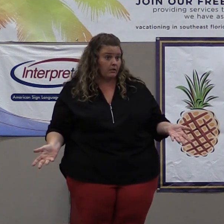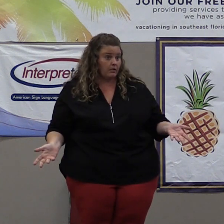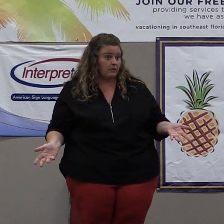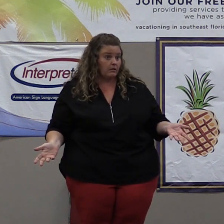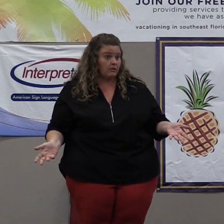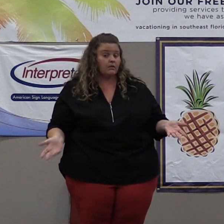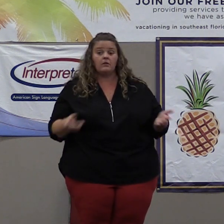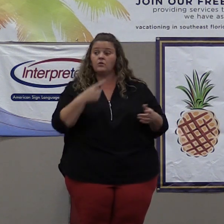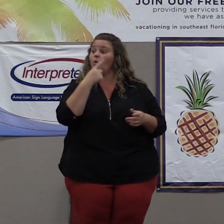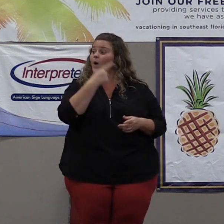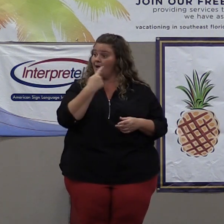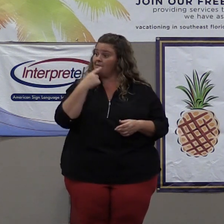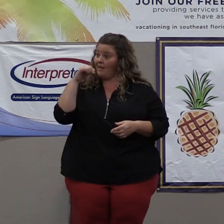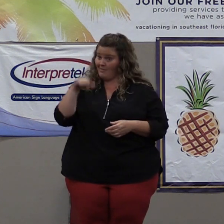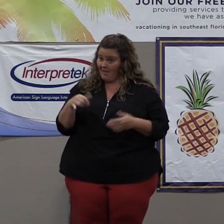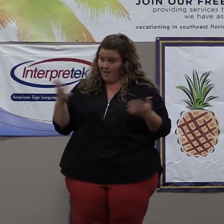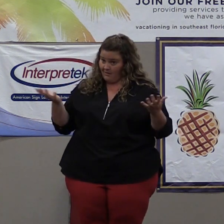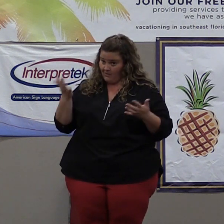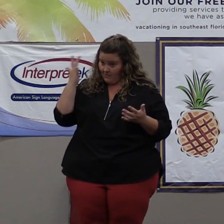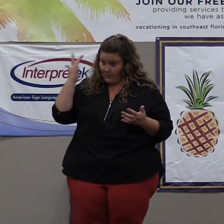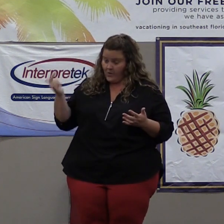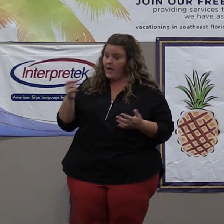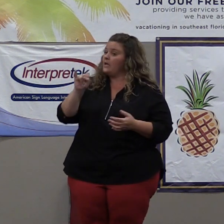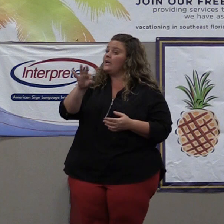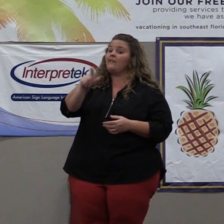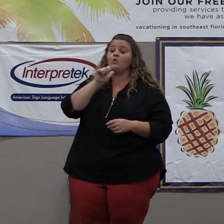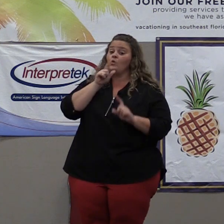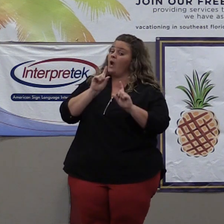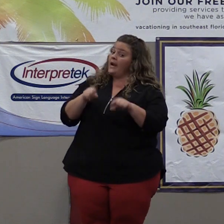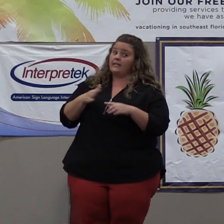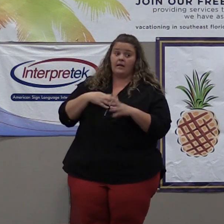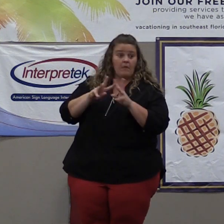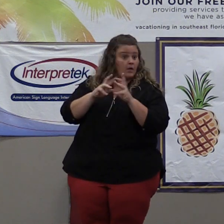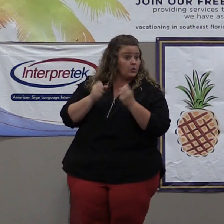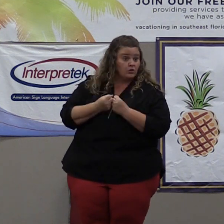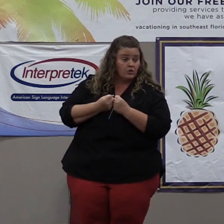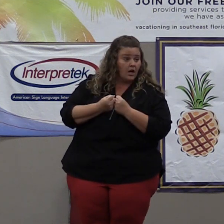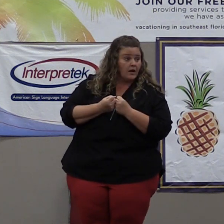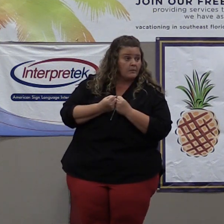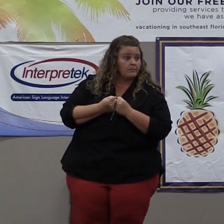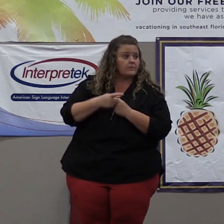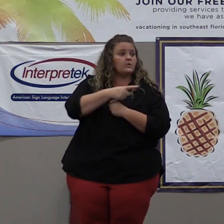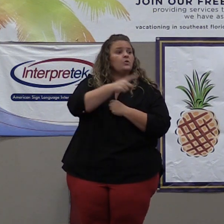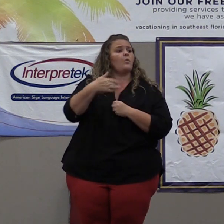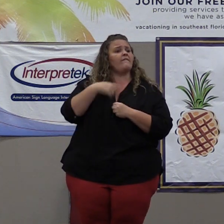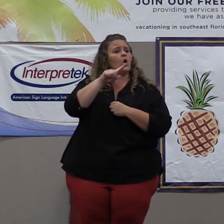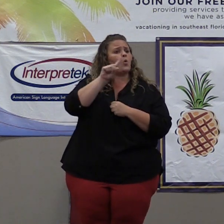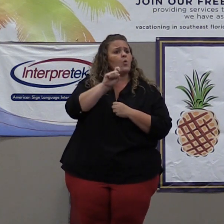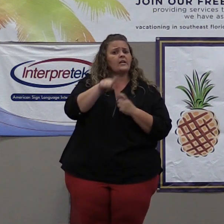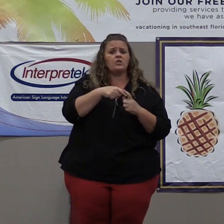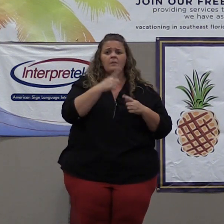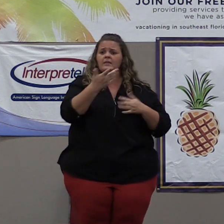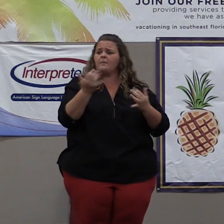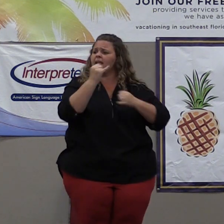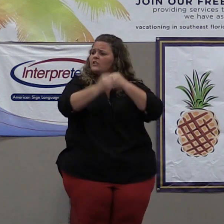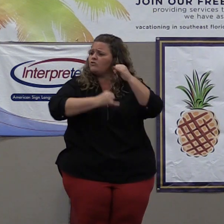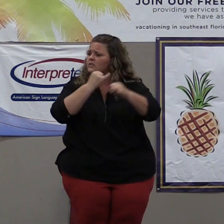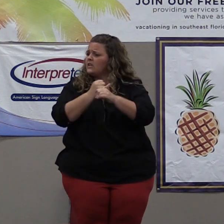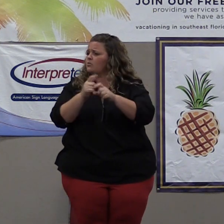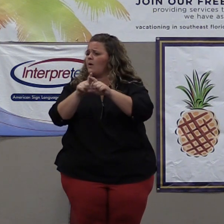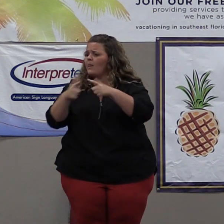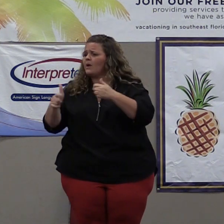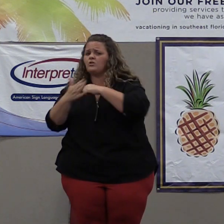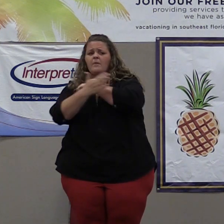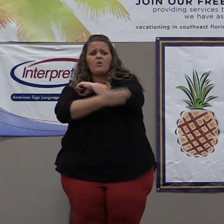So with this said, if you do not attend my workshops, you have a question about something international, about language,